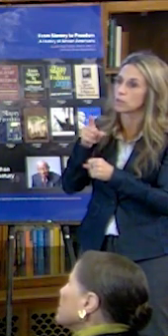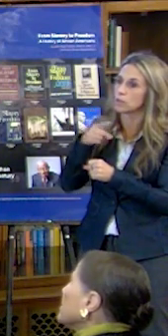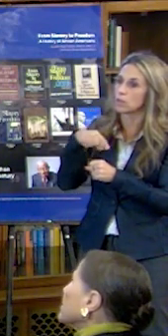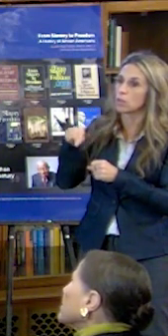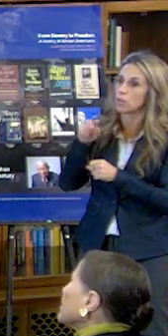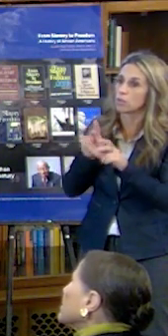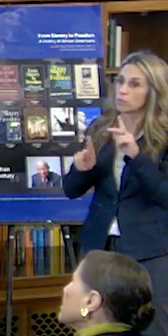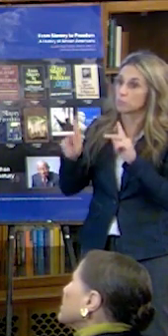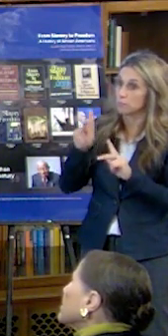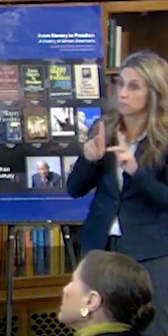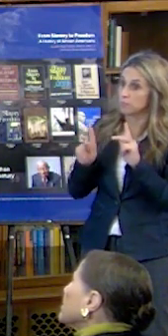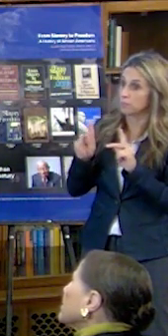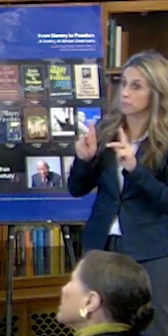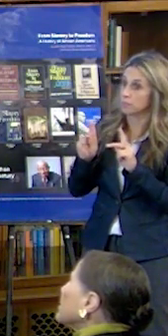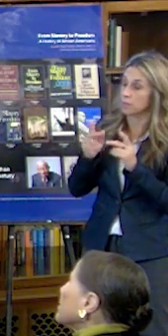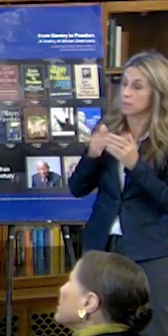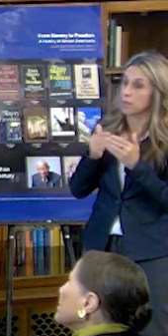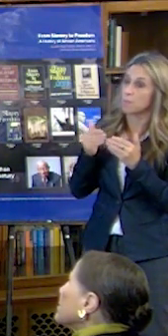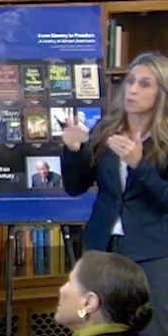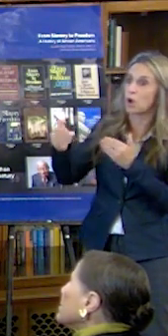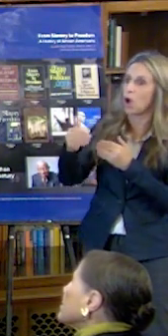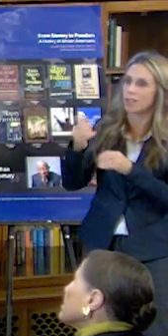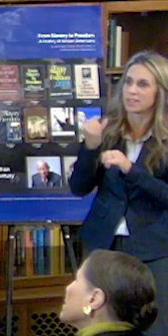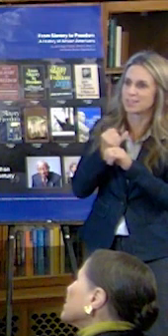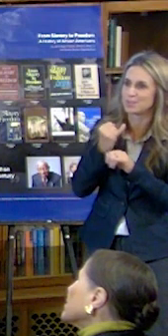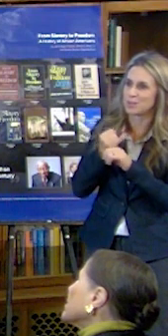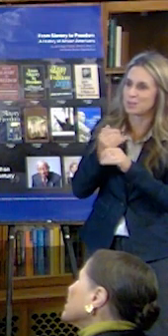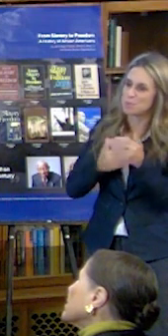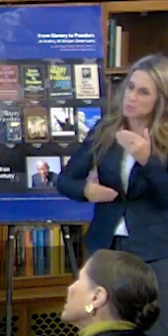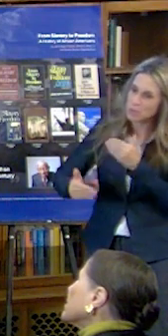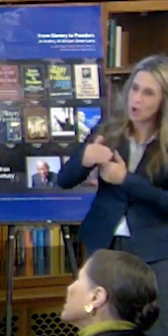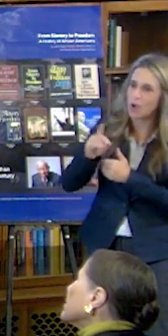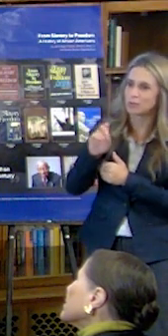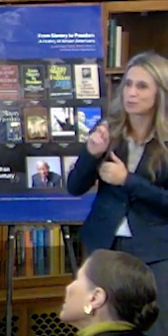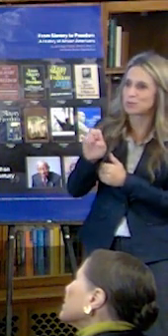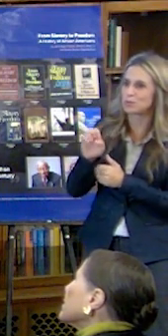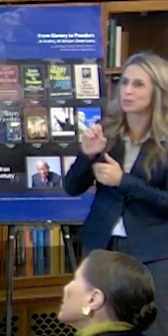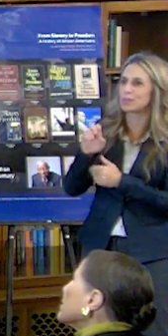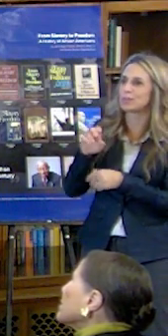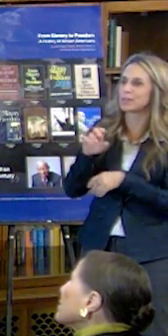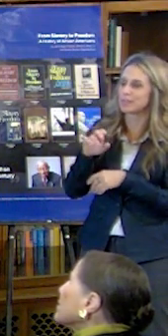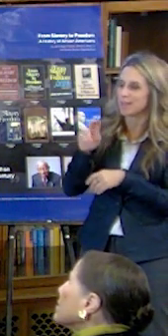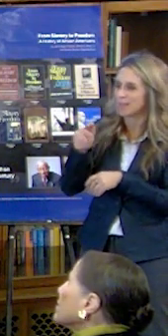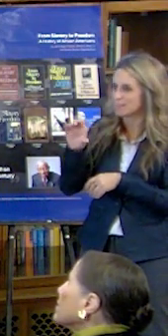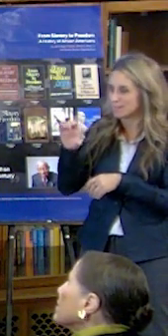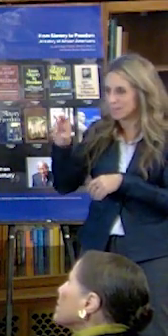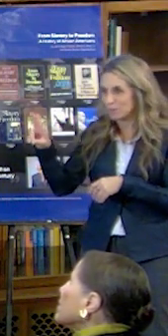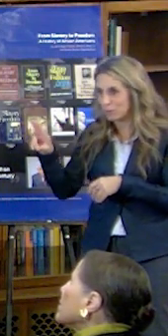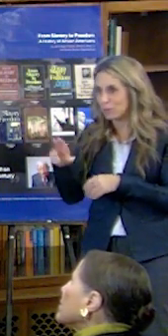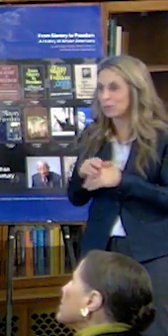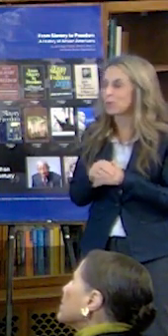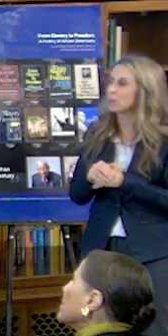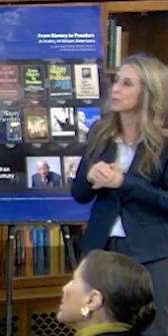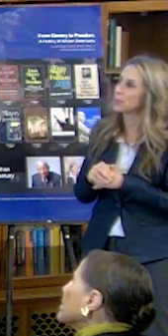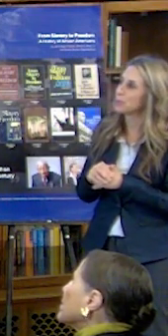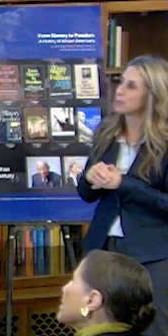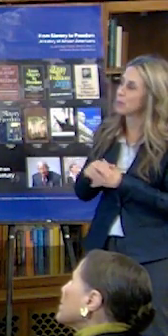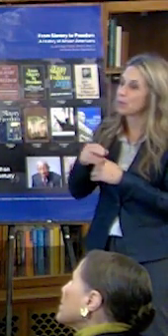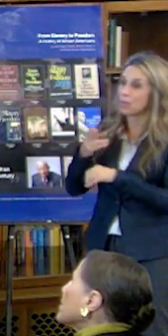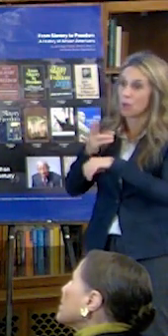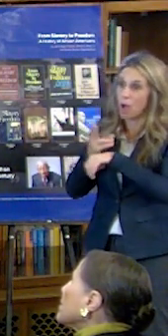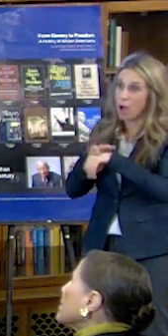constituents beyond the institutions Beyond and and the